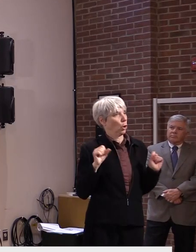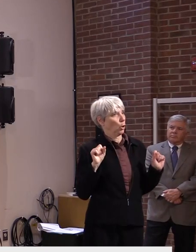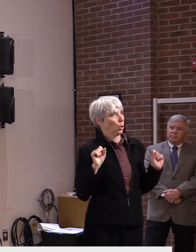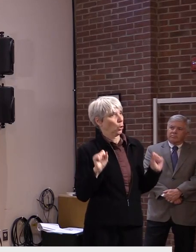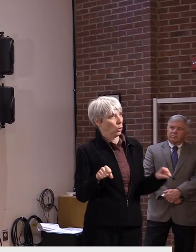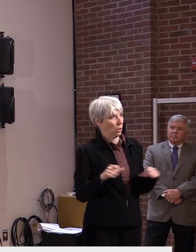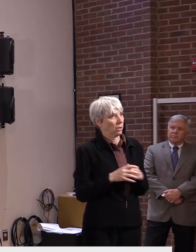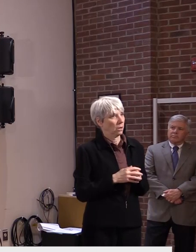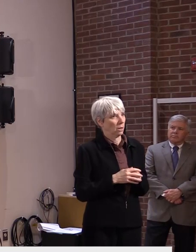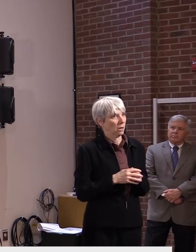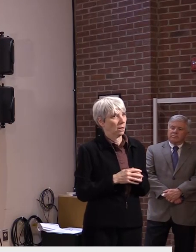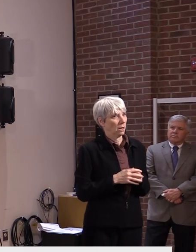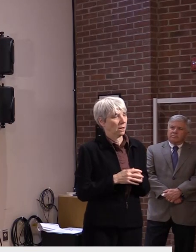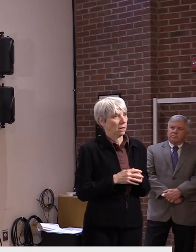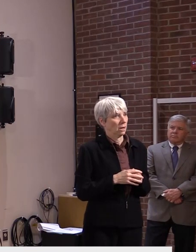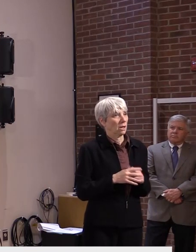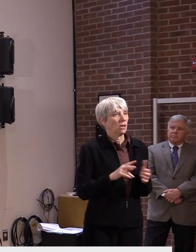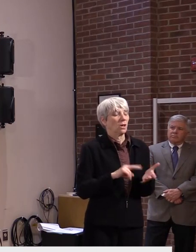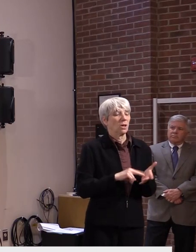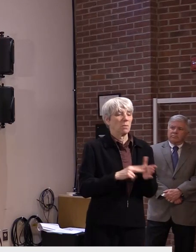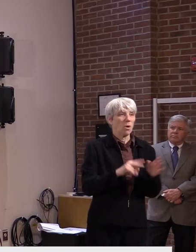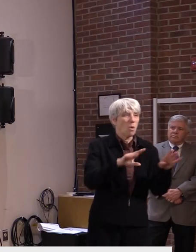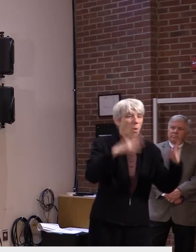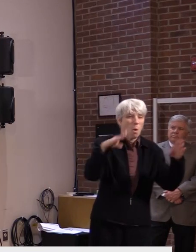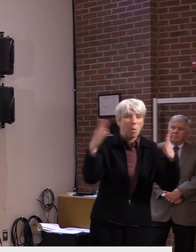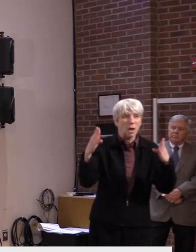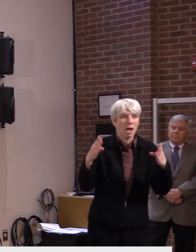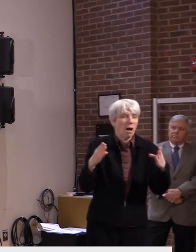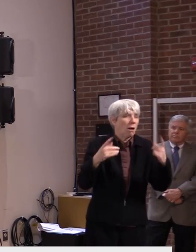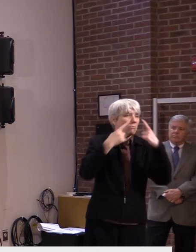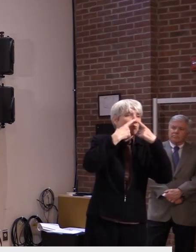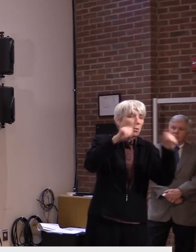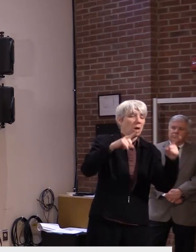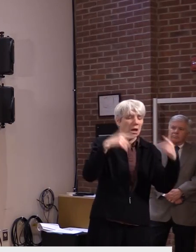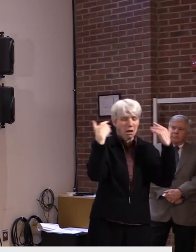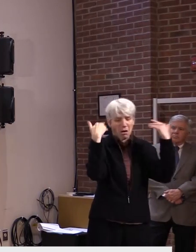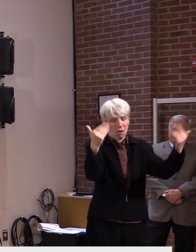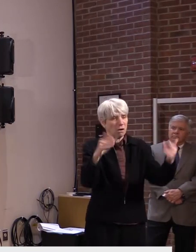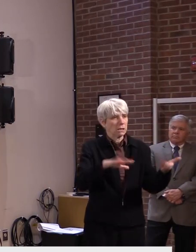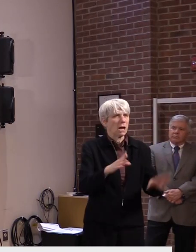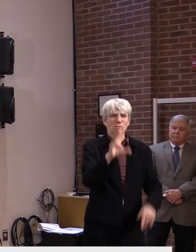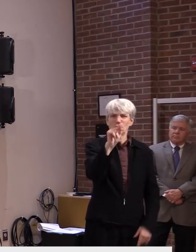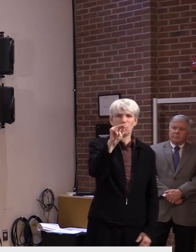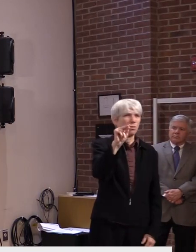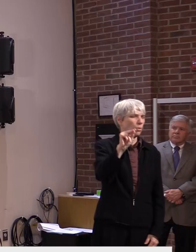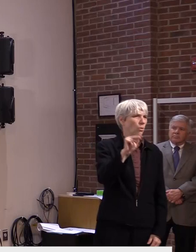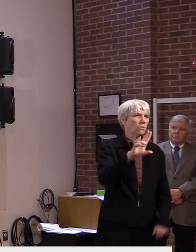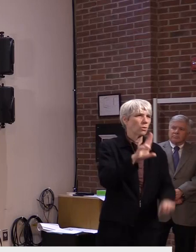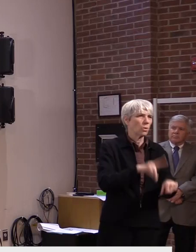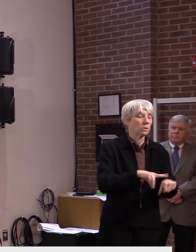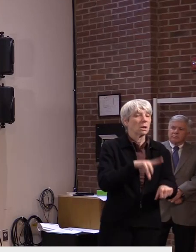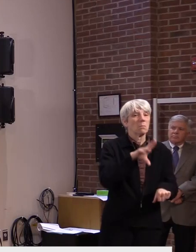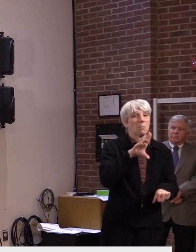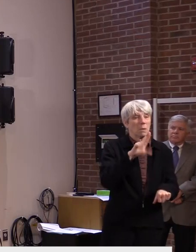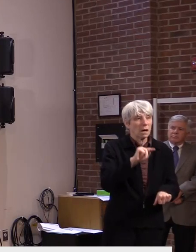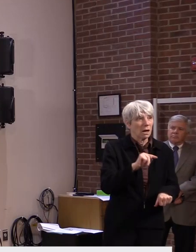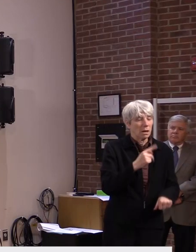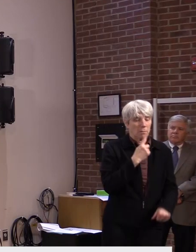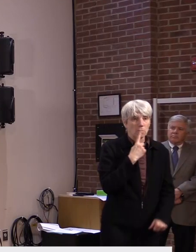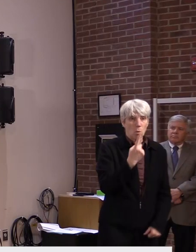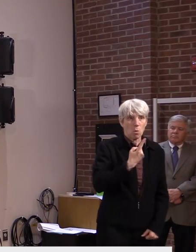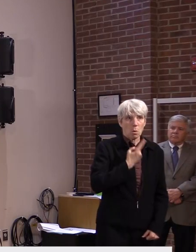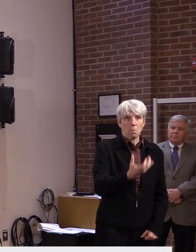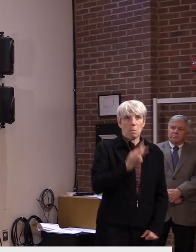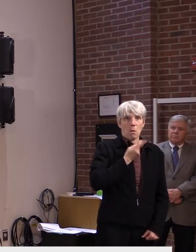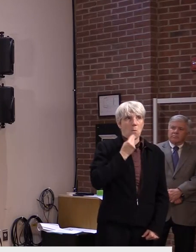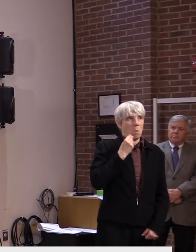Doesn't mean deaths are tolerable, but at the same time, I do think a total lockdown for much of the population, never mind